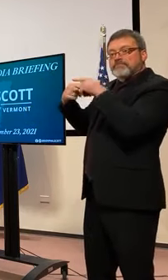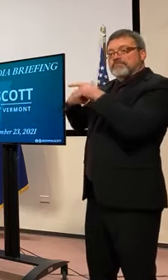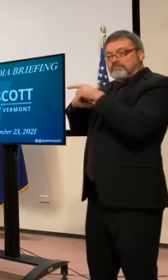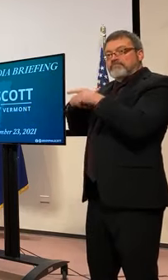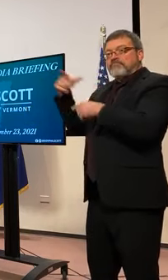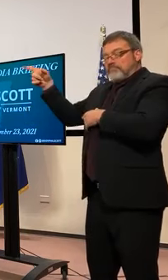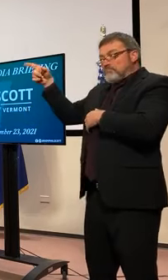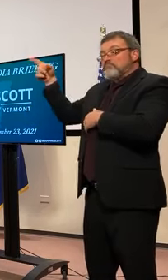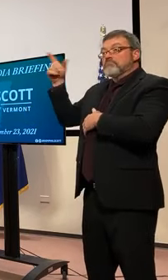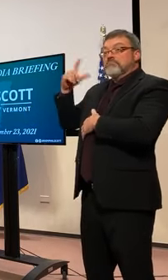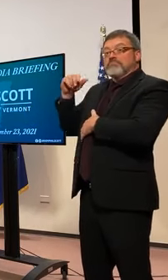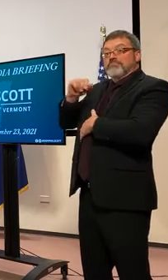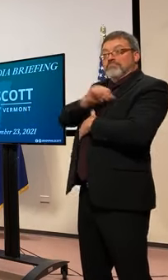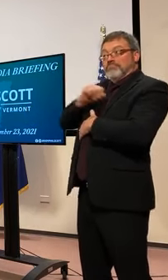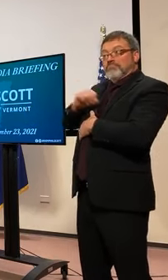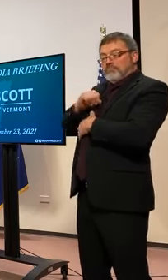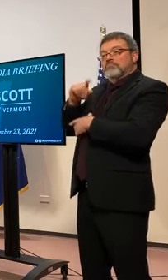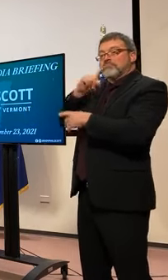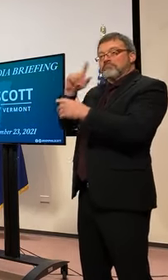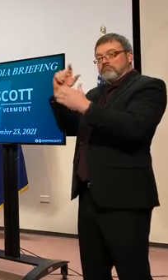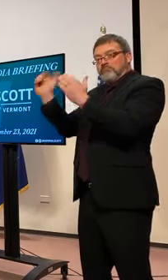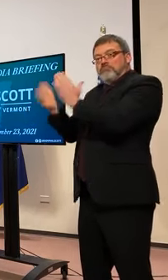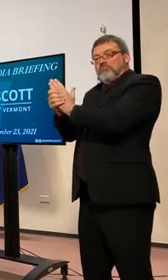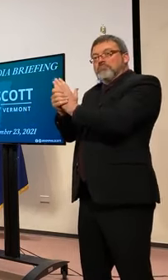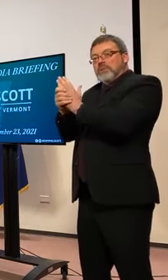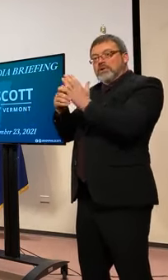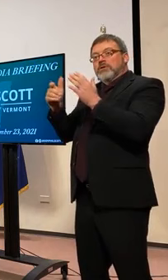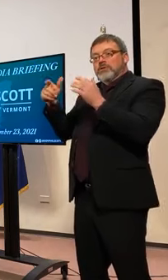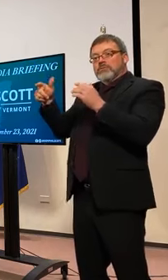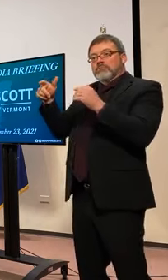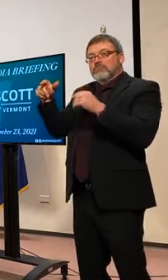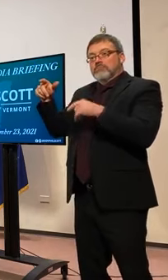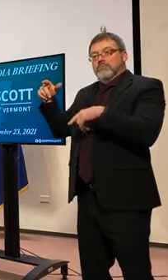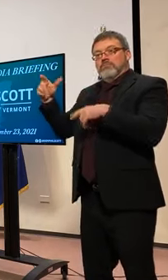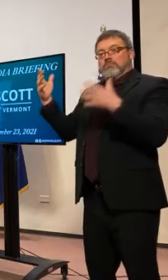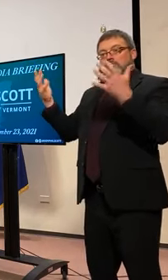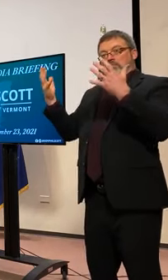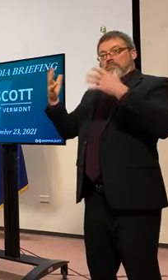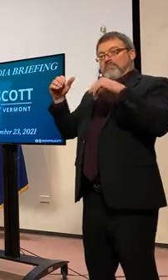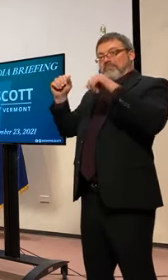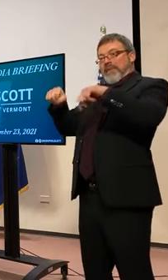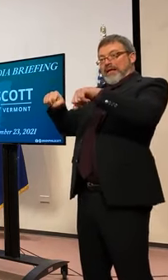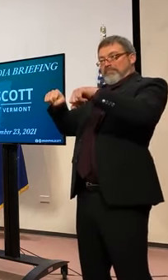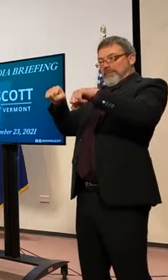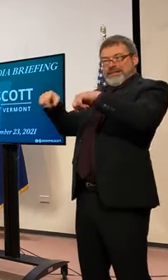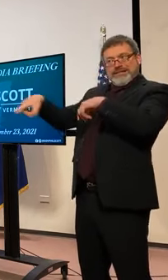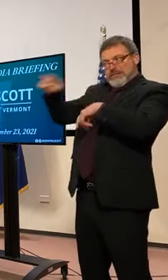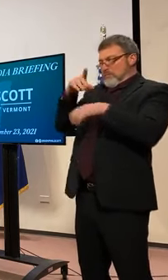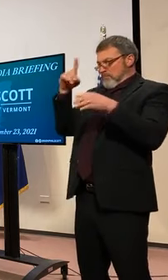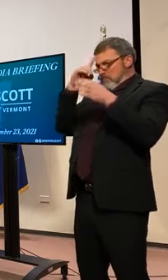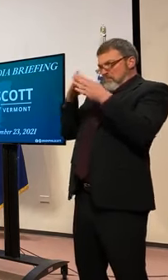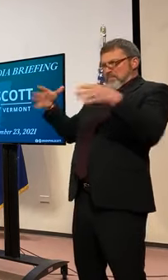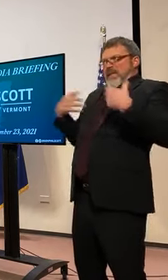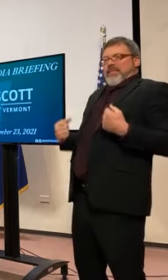take, quote, all possible public health measures to reduce COVID-19